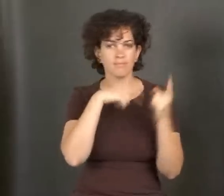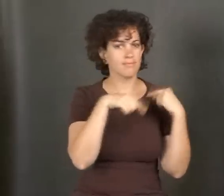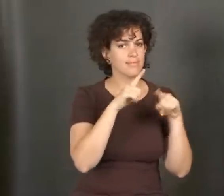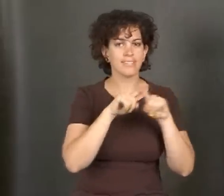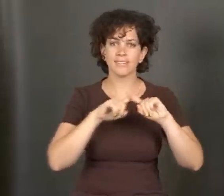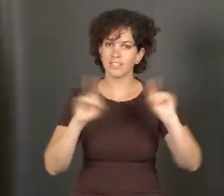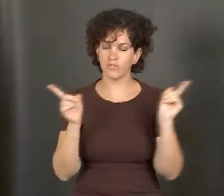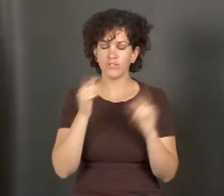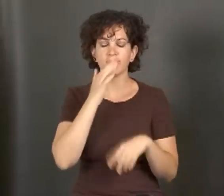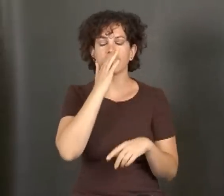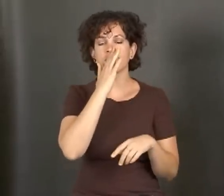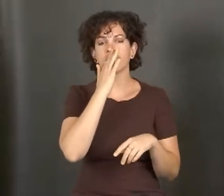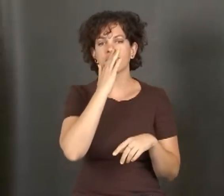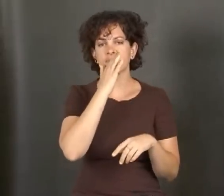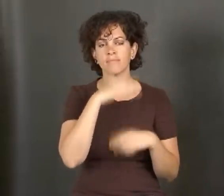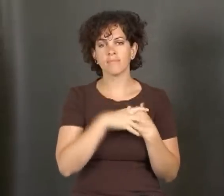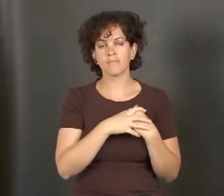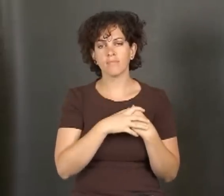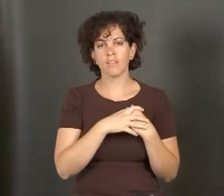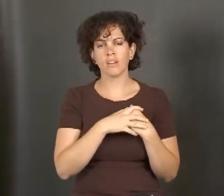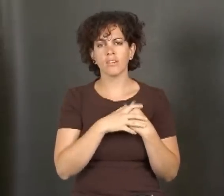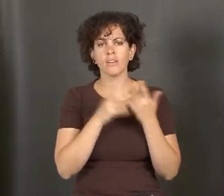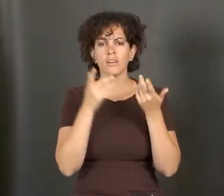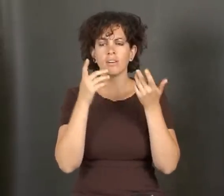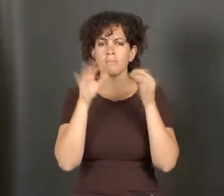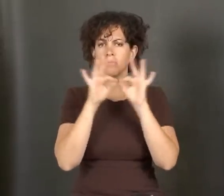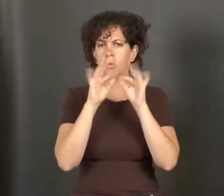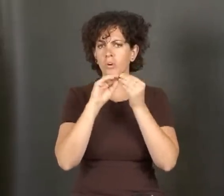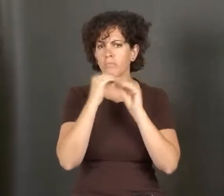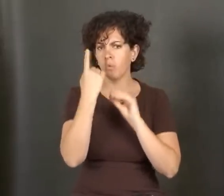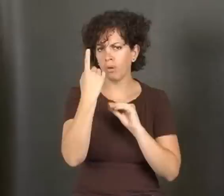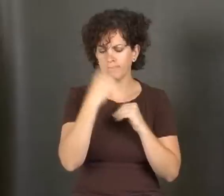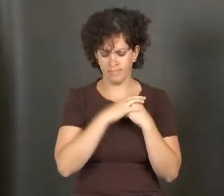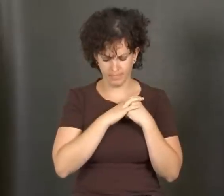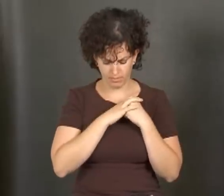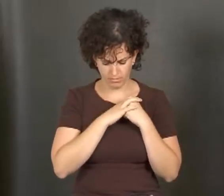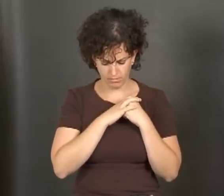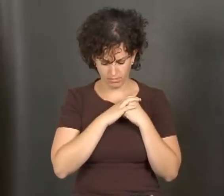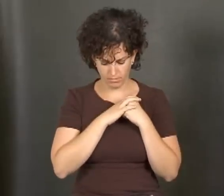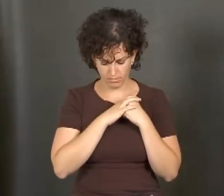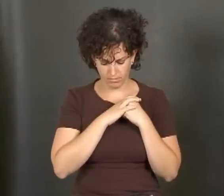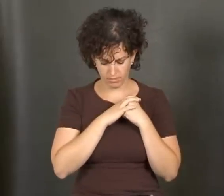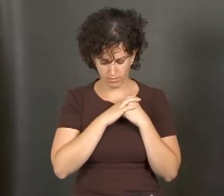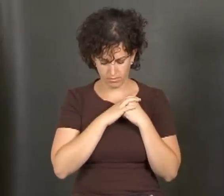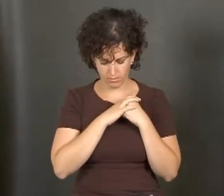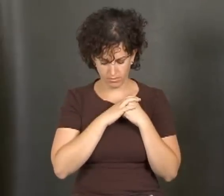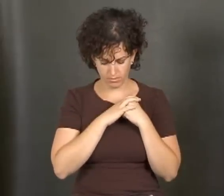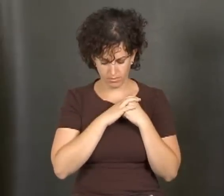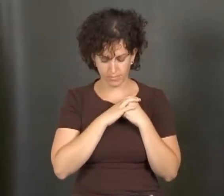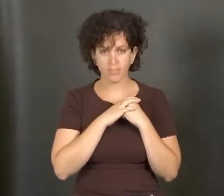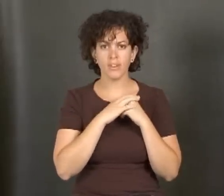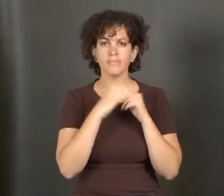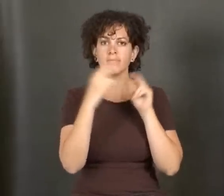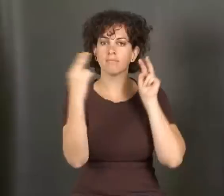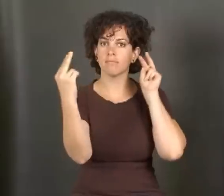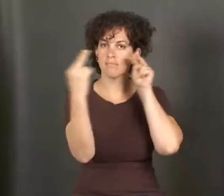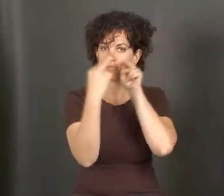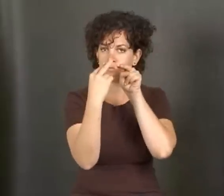hearing person. Speaking and signing are entirely different. The first thing that's very important is that